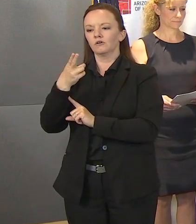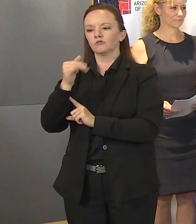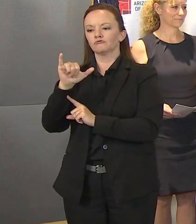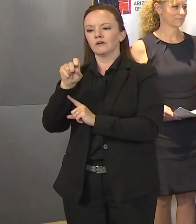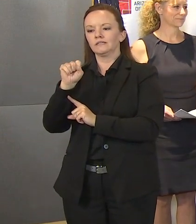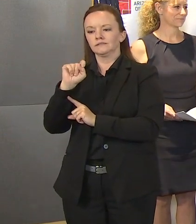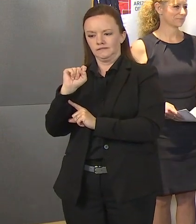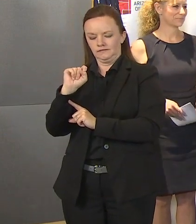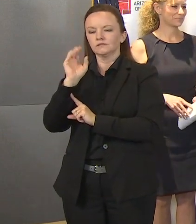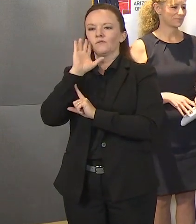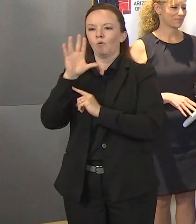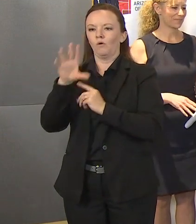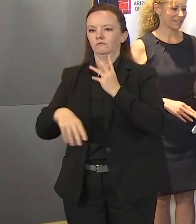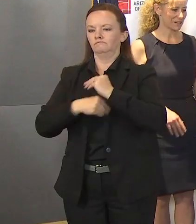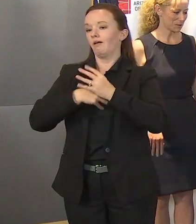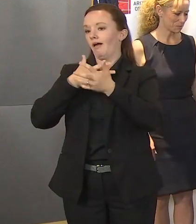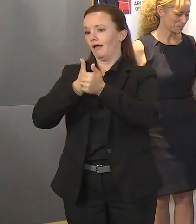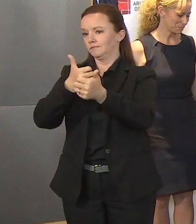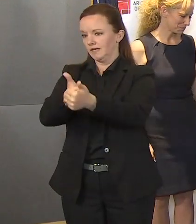updates. Director?